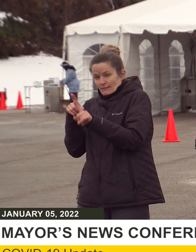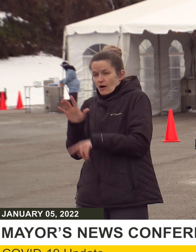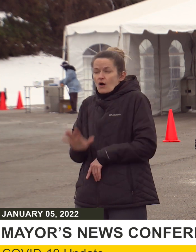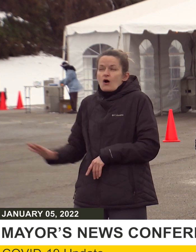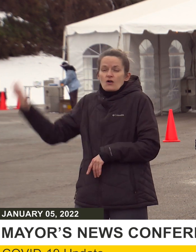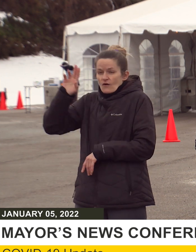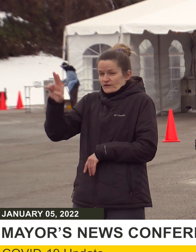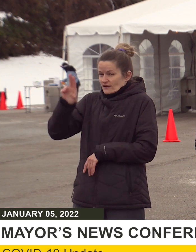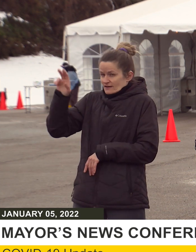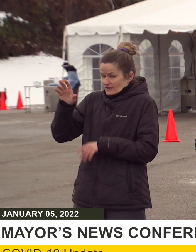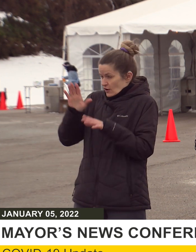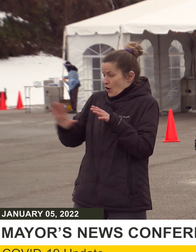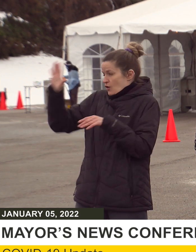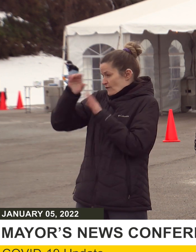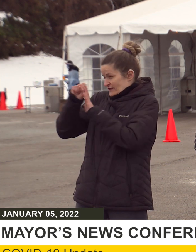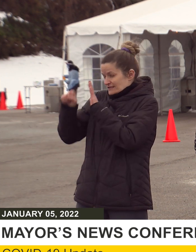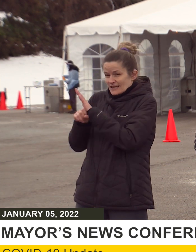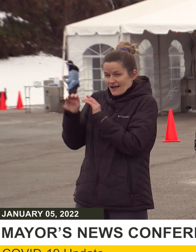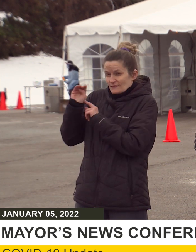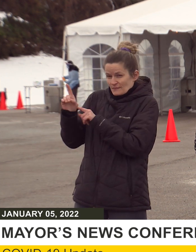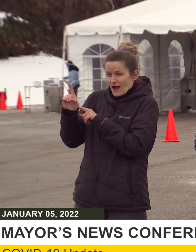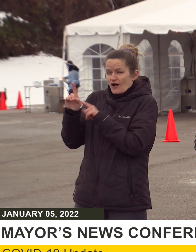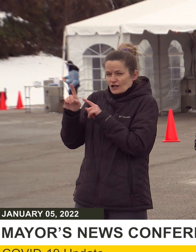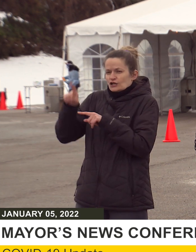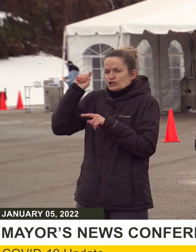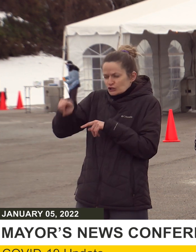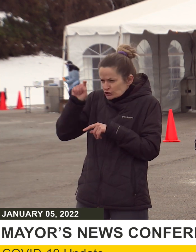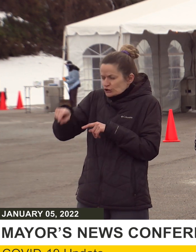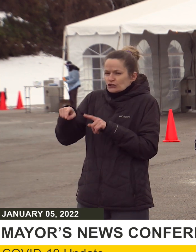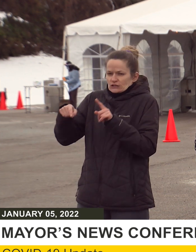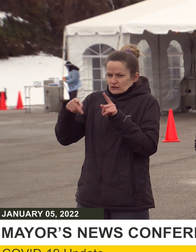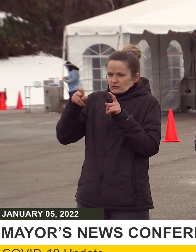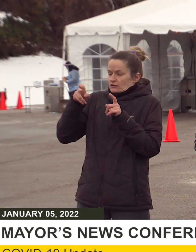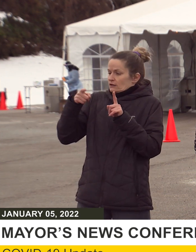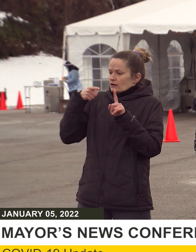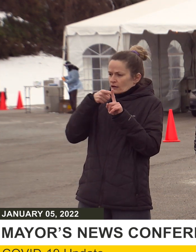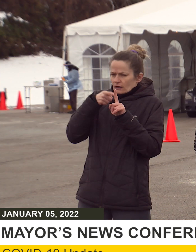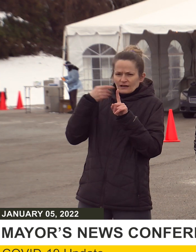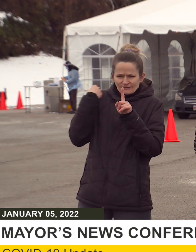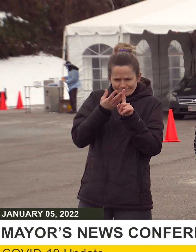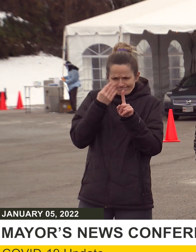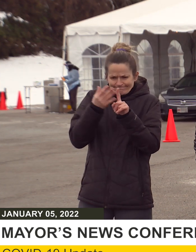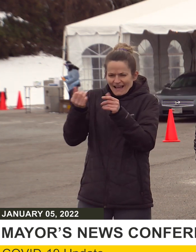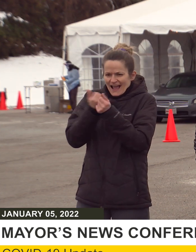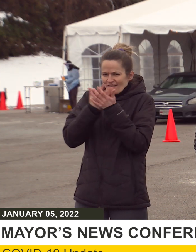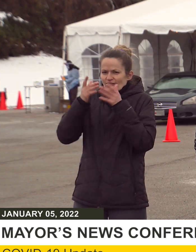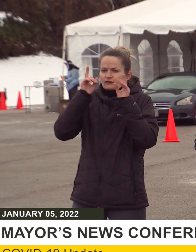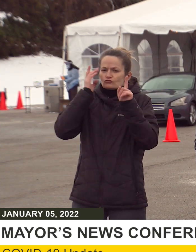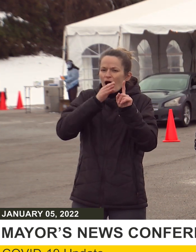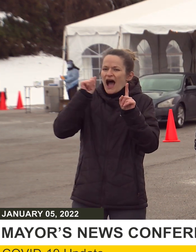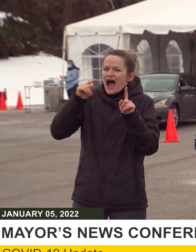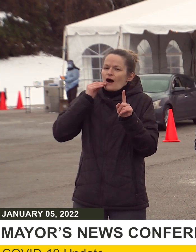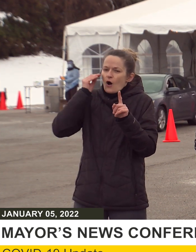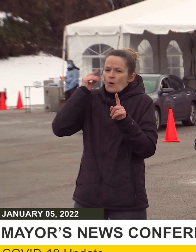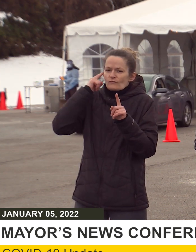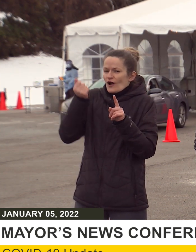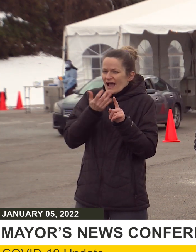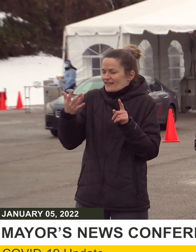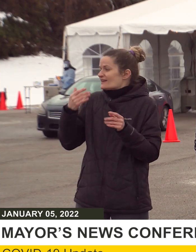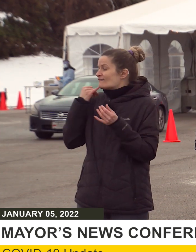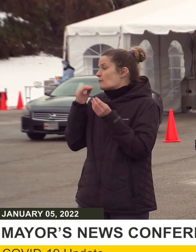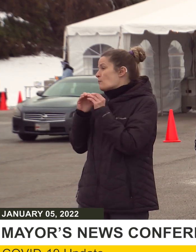to go directly to at home with students and teachers would be another thing. And other things that come to mind, we'll let you know.